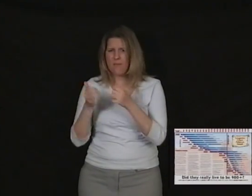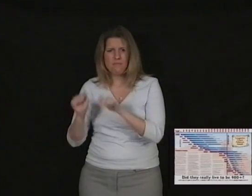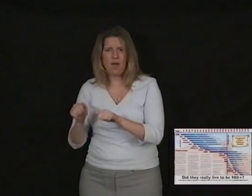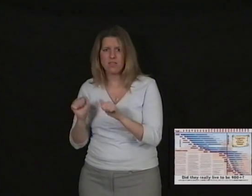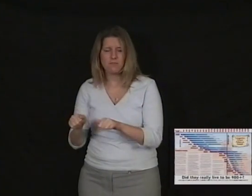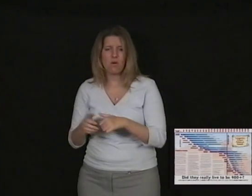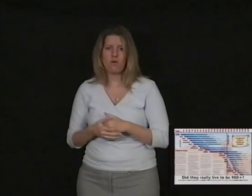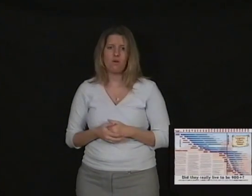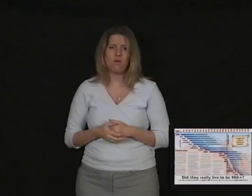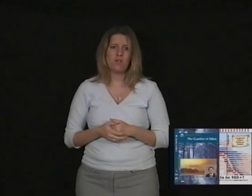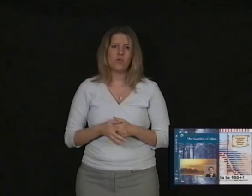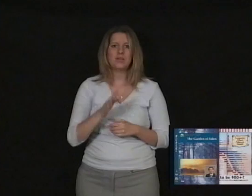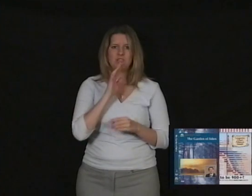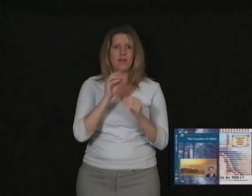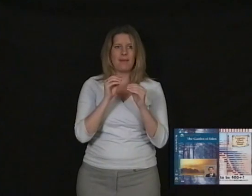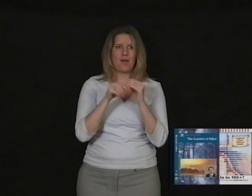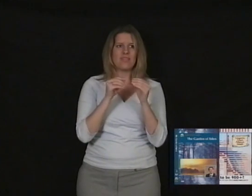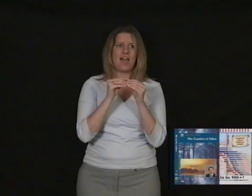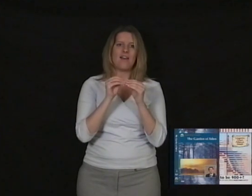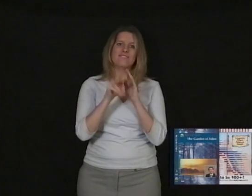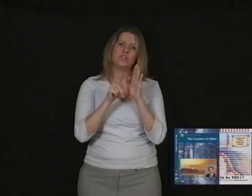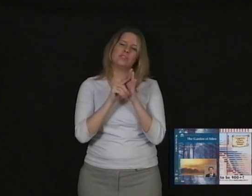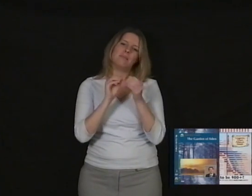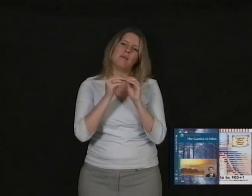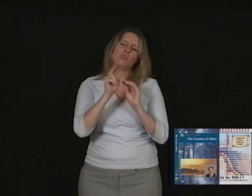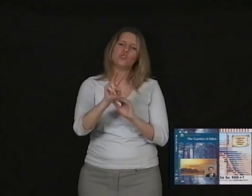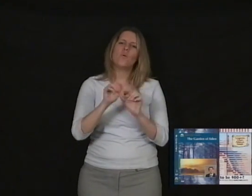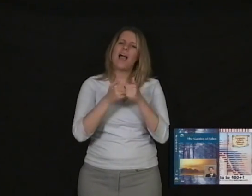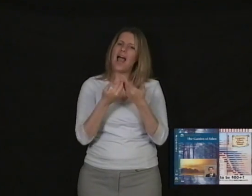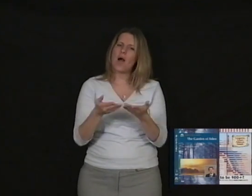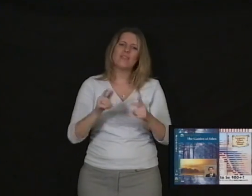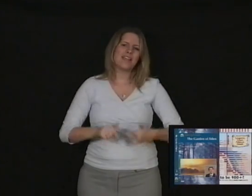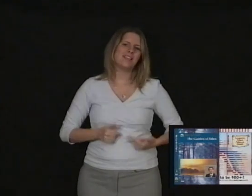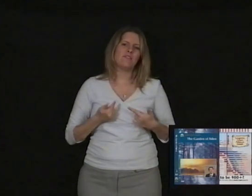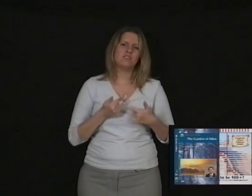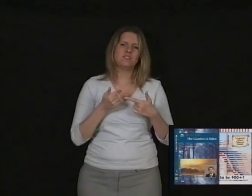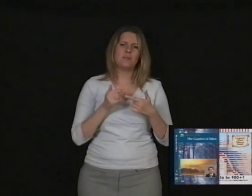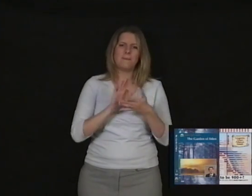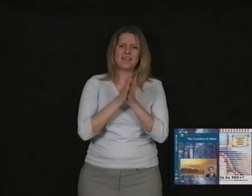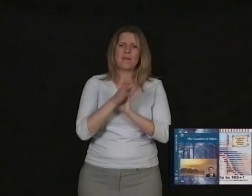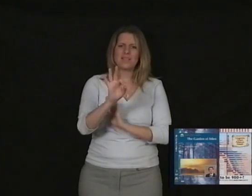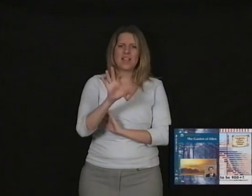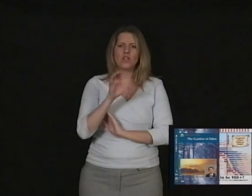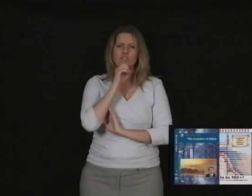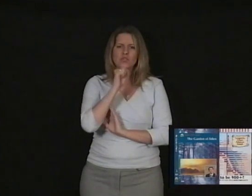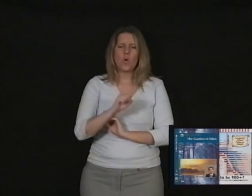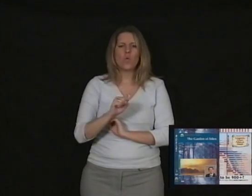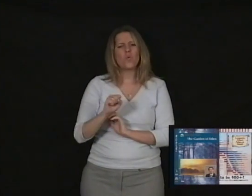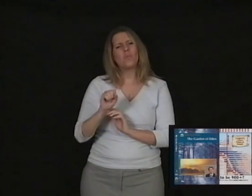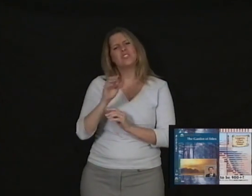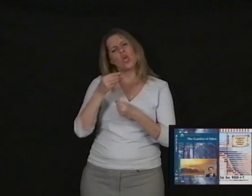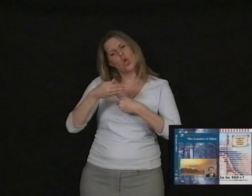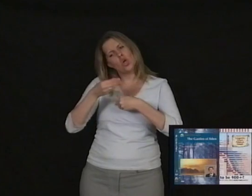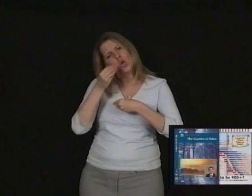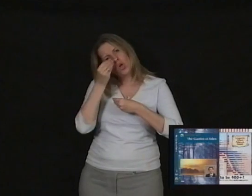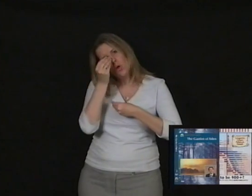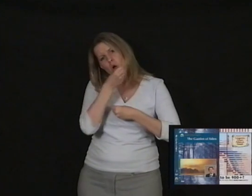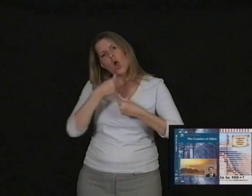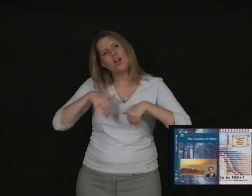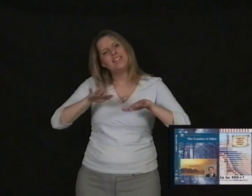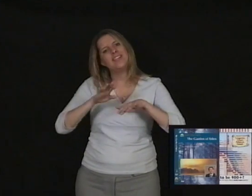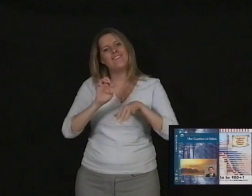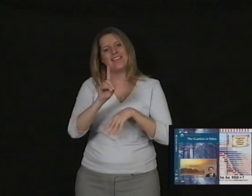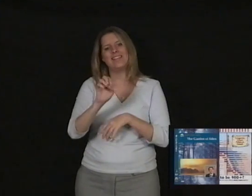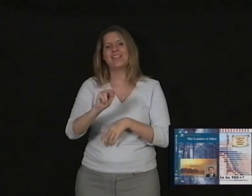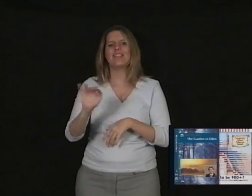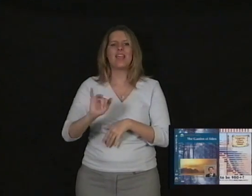possible? Well, we cover that on video number two. How on earth did they live to be 900? What was that Garden of Eden like? What was it like before the flood? We